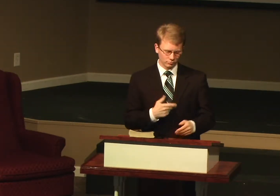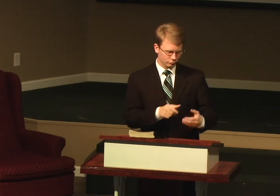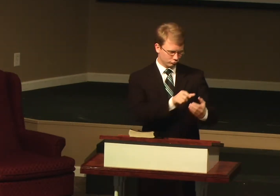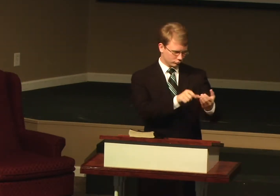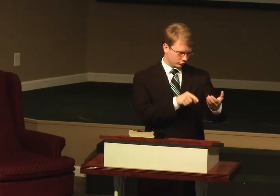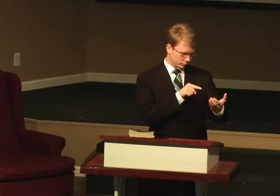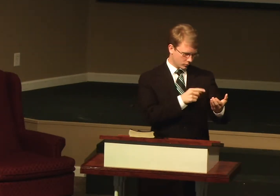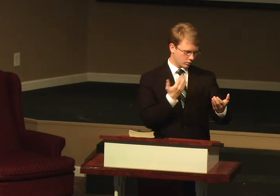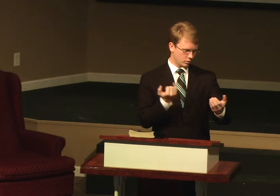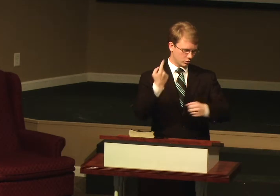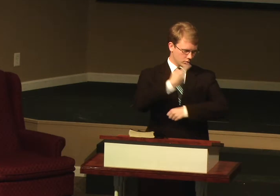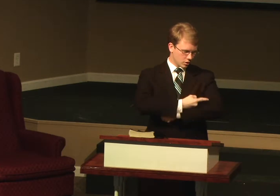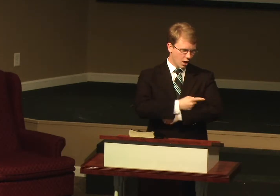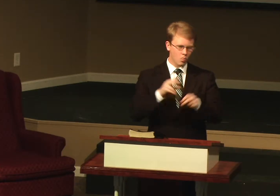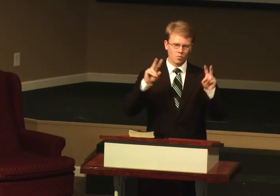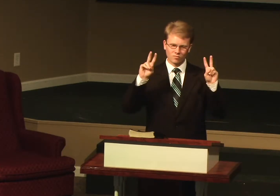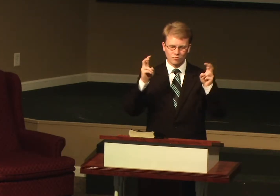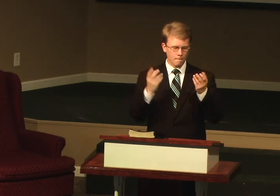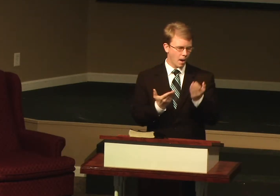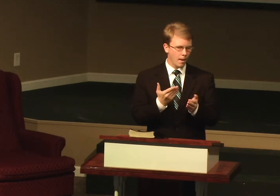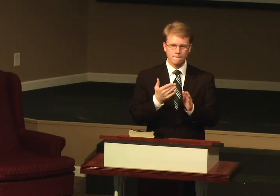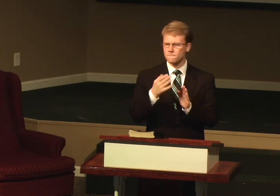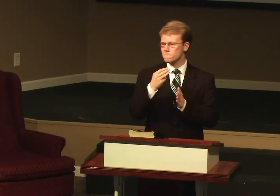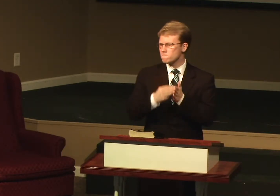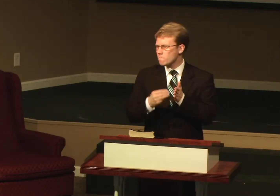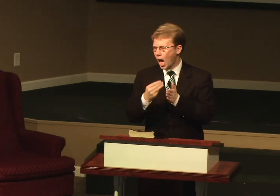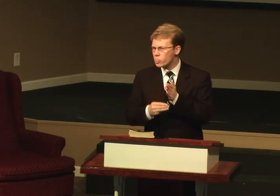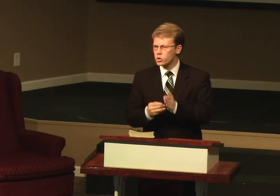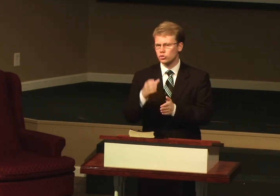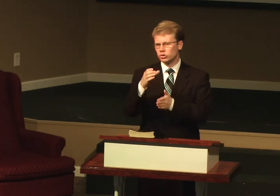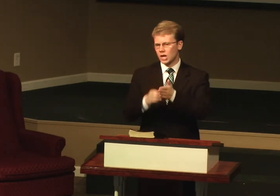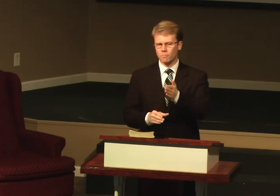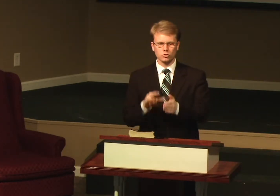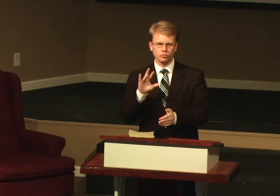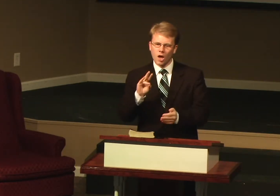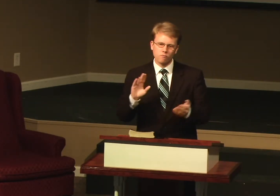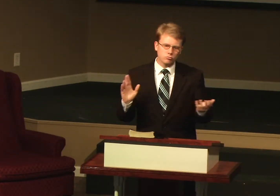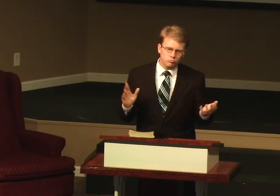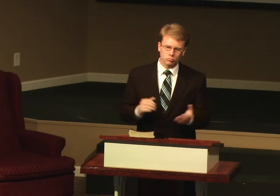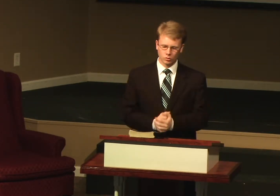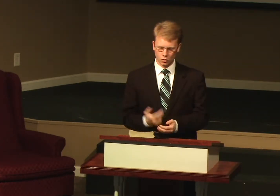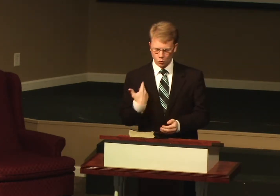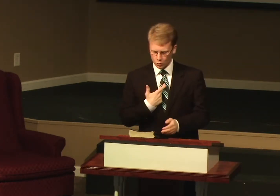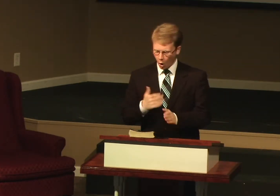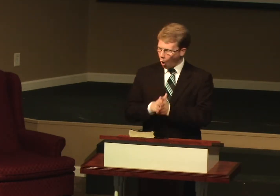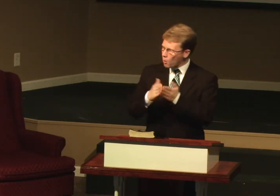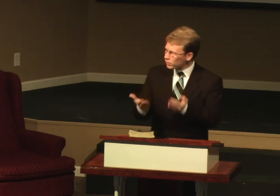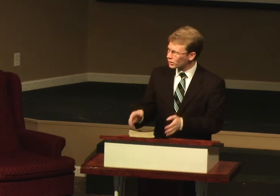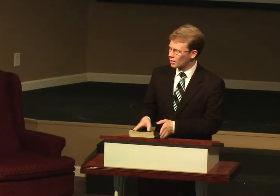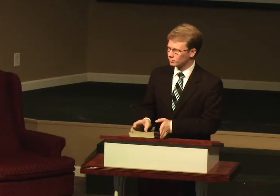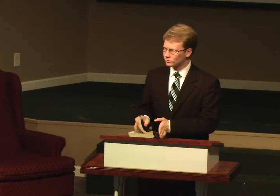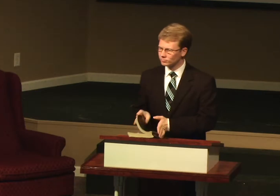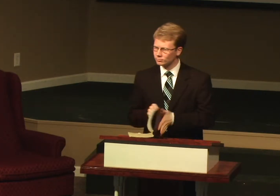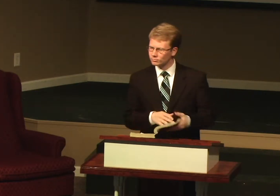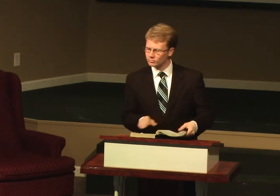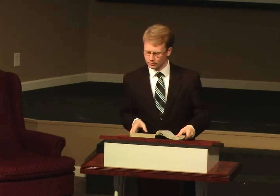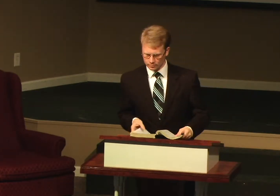day, every morning, and so there was a particular theme. Let's say we did Matthew, some chapter, we would open to